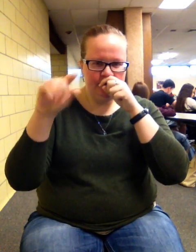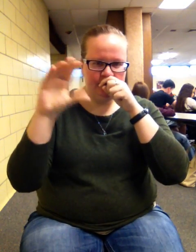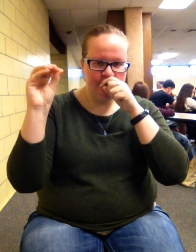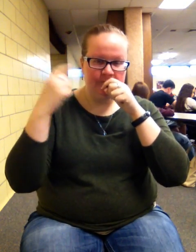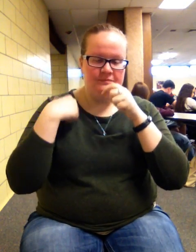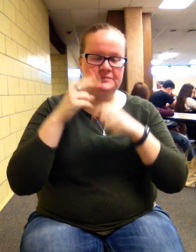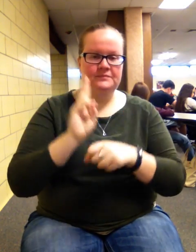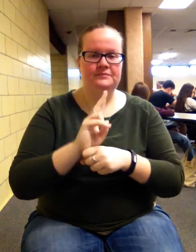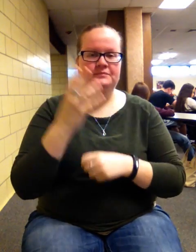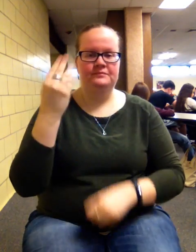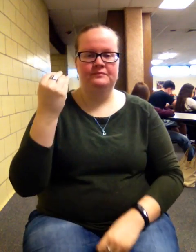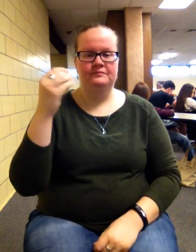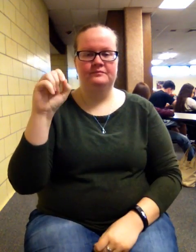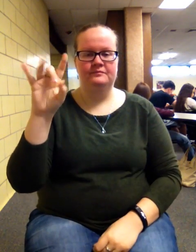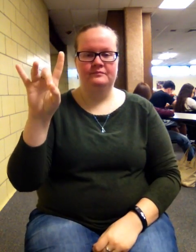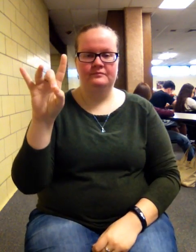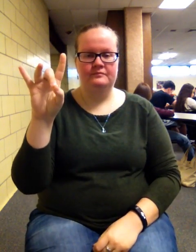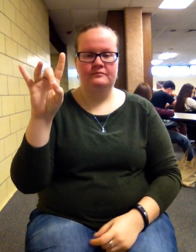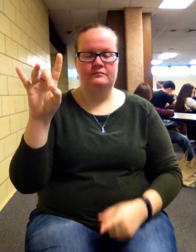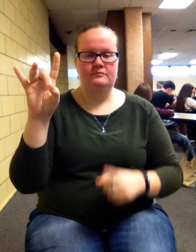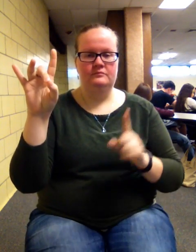using 14.8 to 12.8